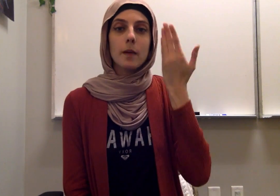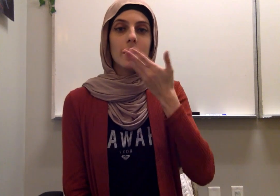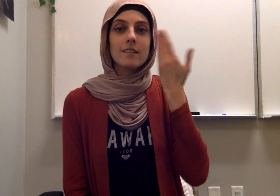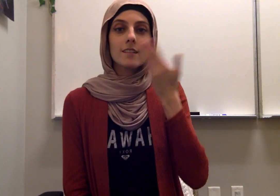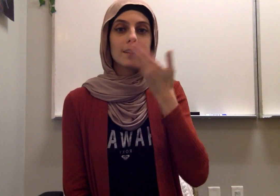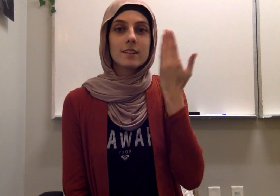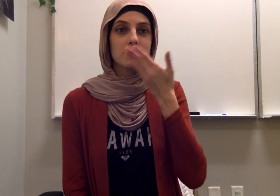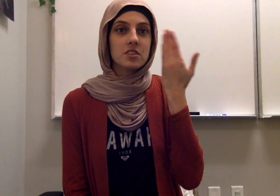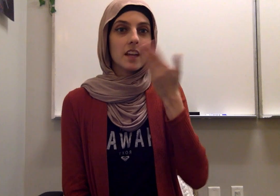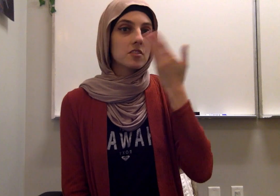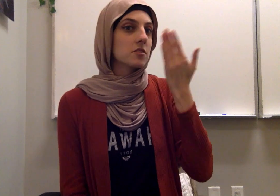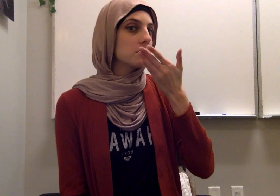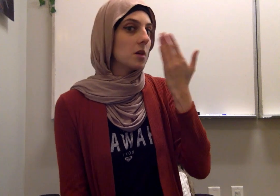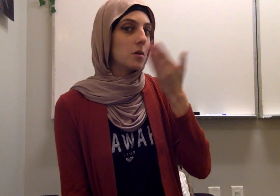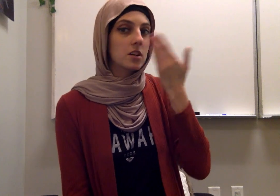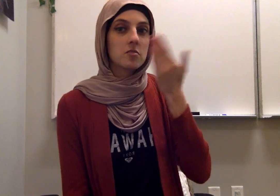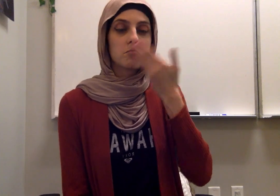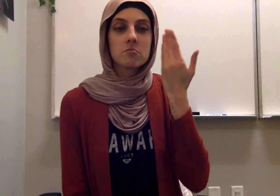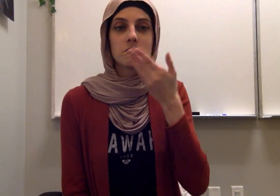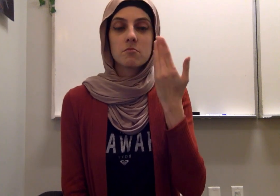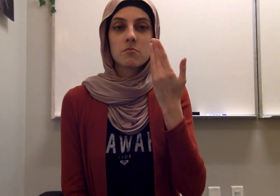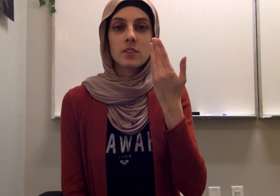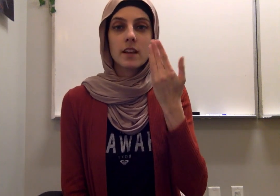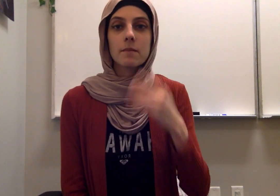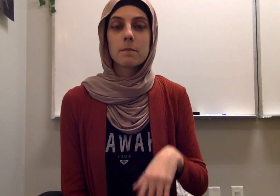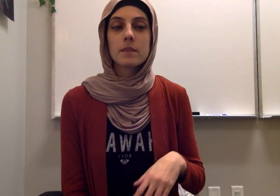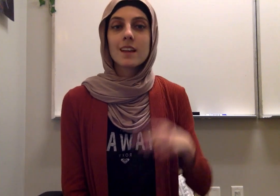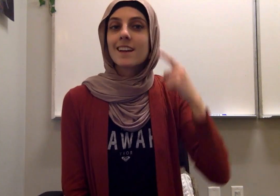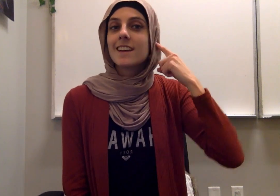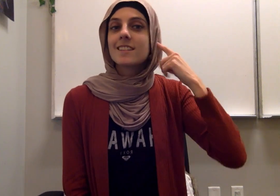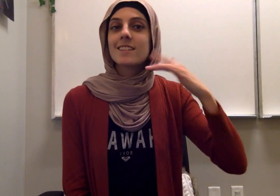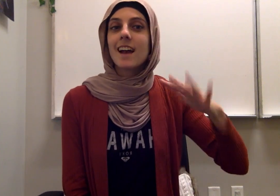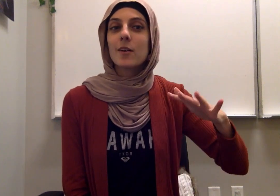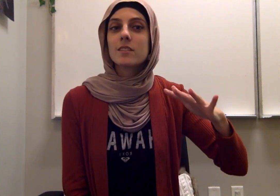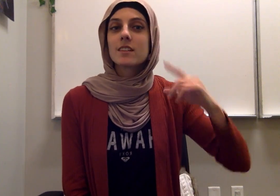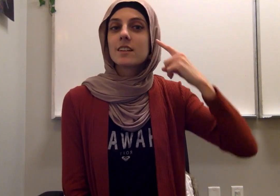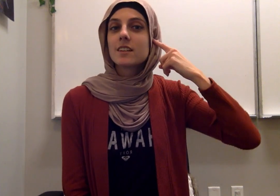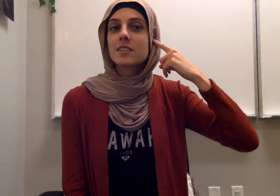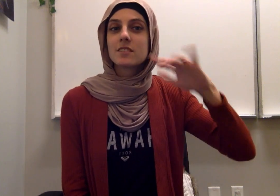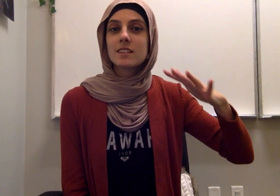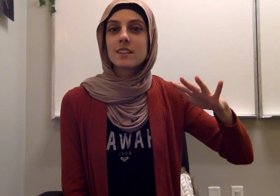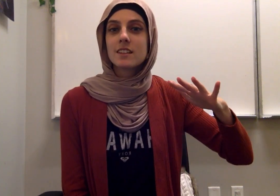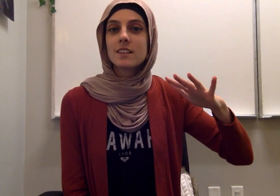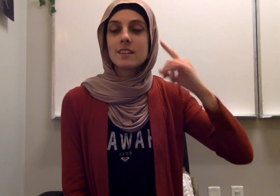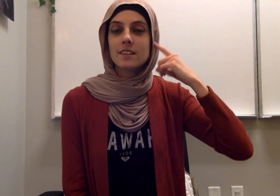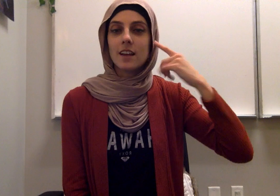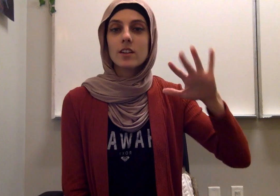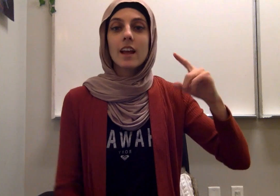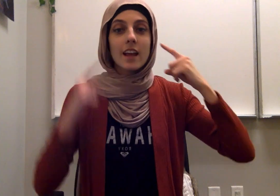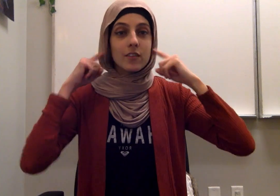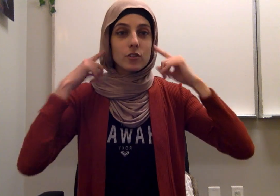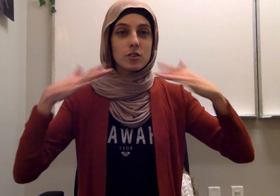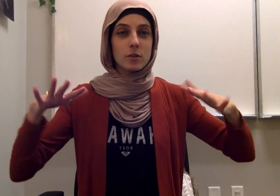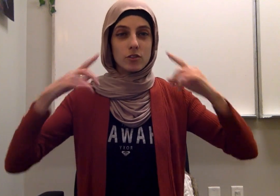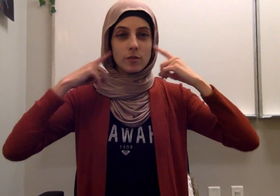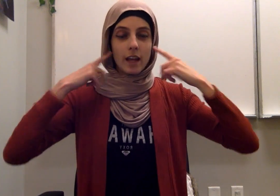Smell, scent, odor. Okay. Sound. Sound. If you do it with two hands,